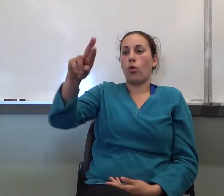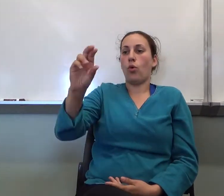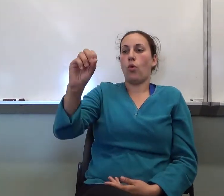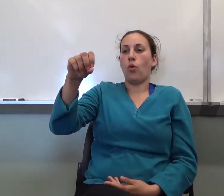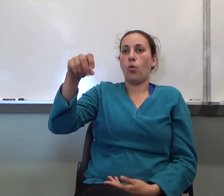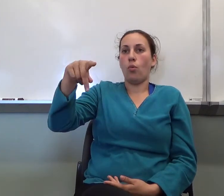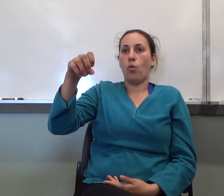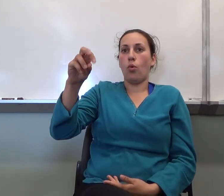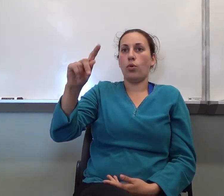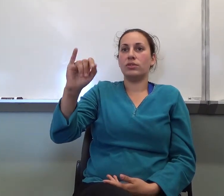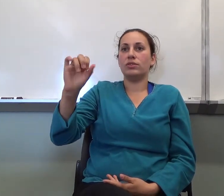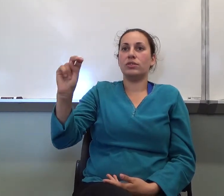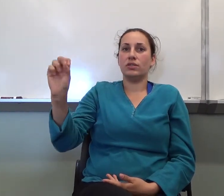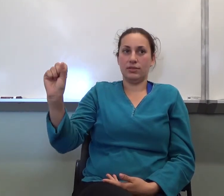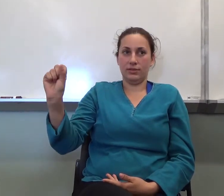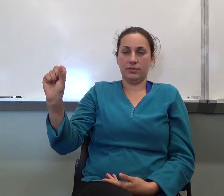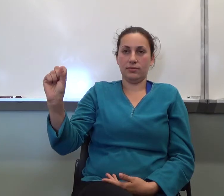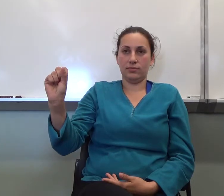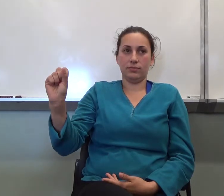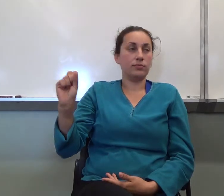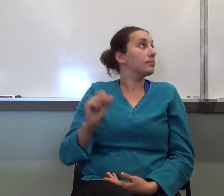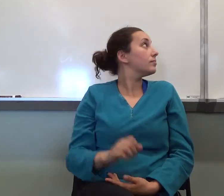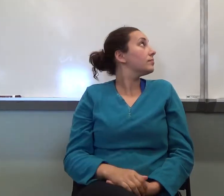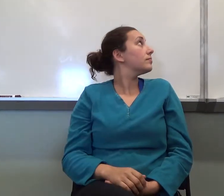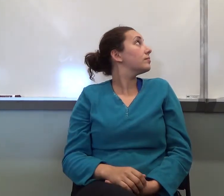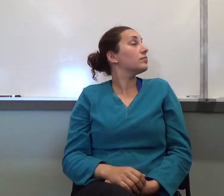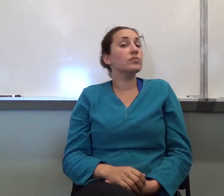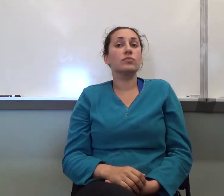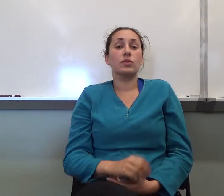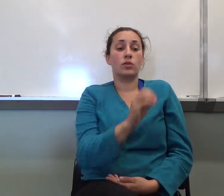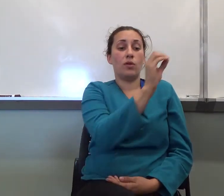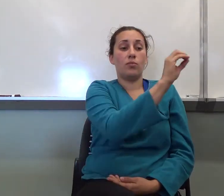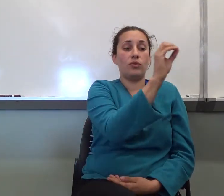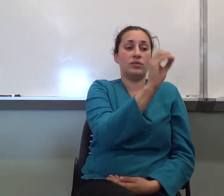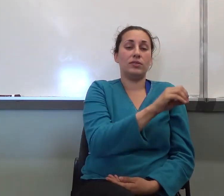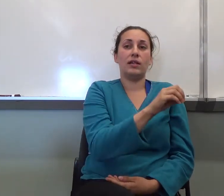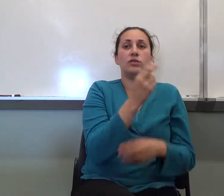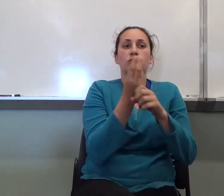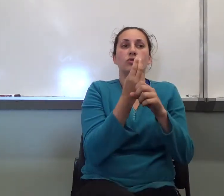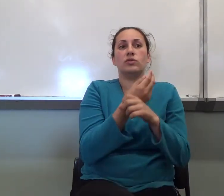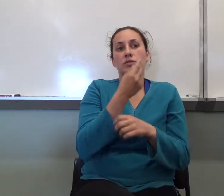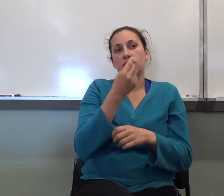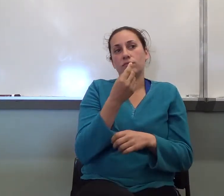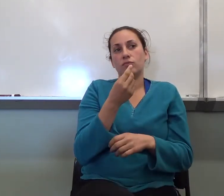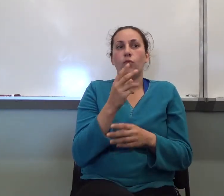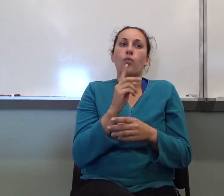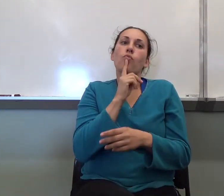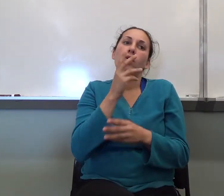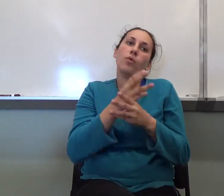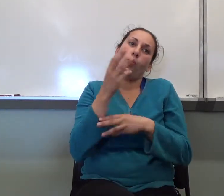So what we want to do is adapt the concept of a percent to the real world situations.